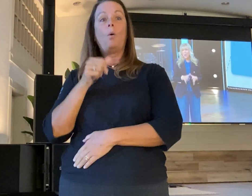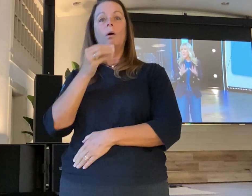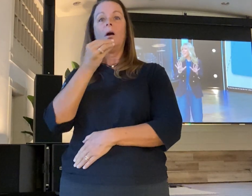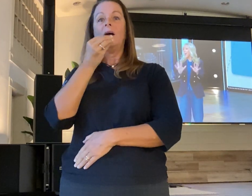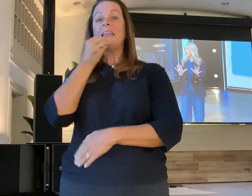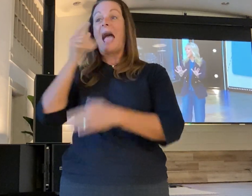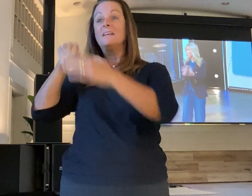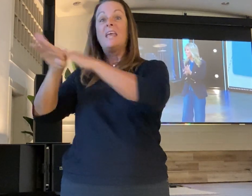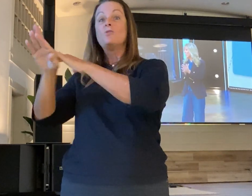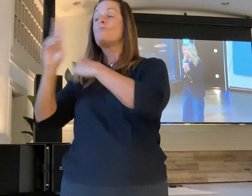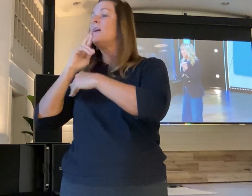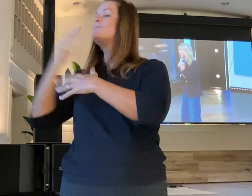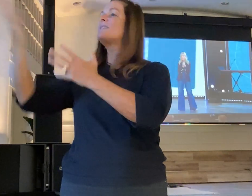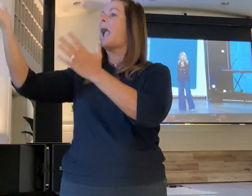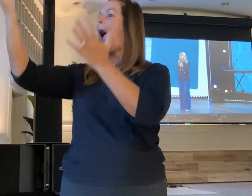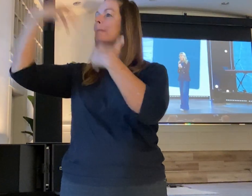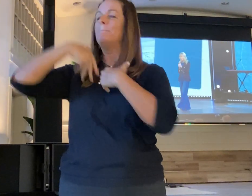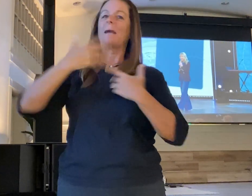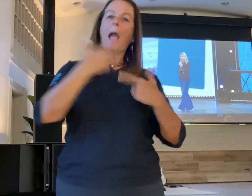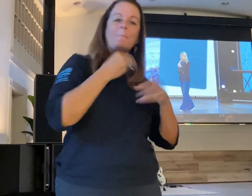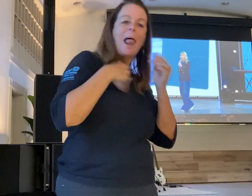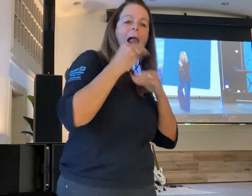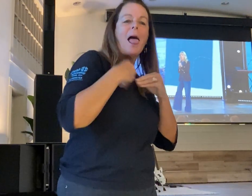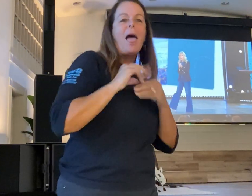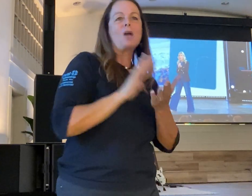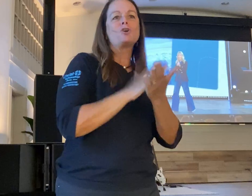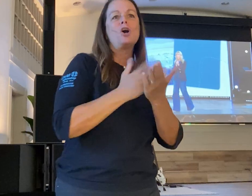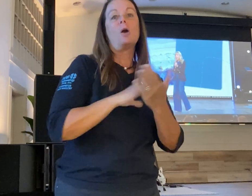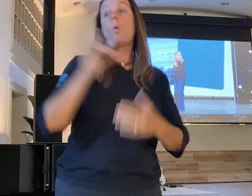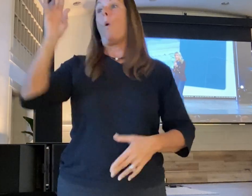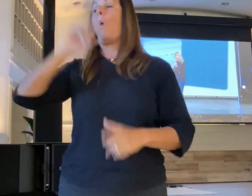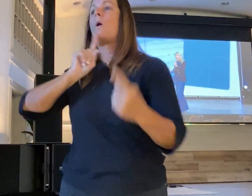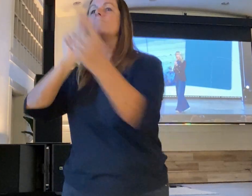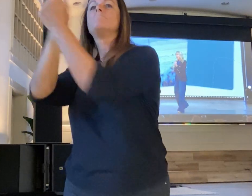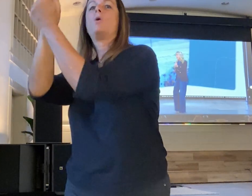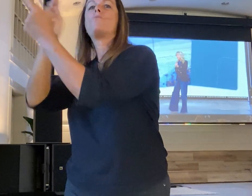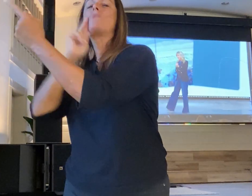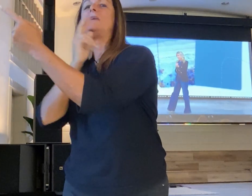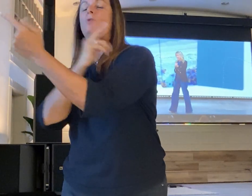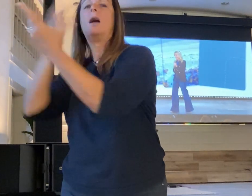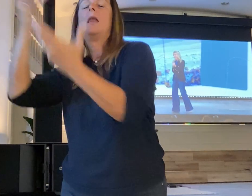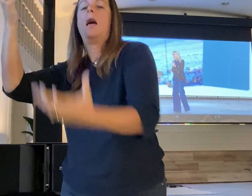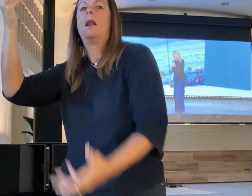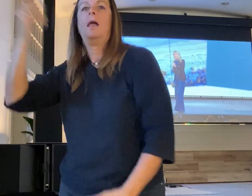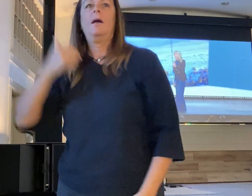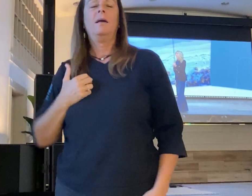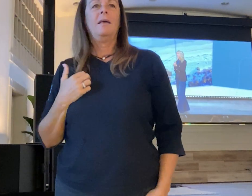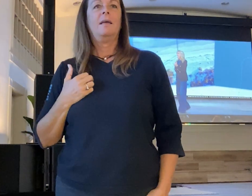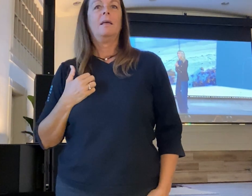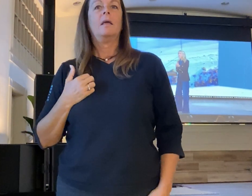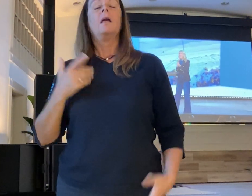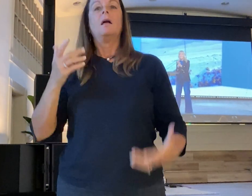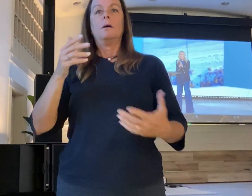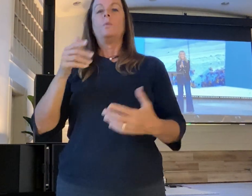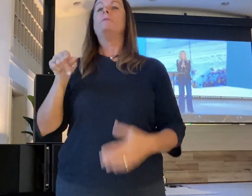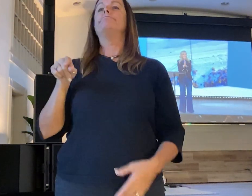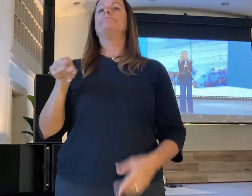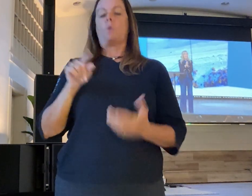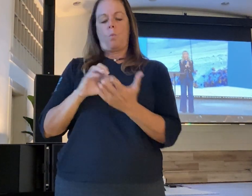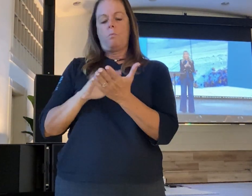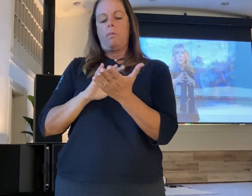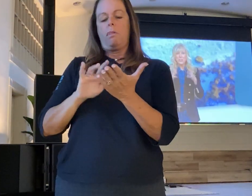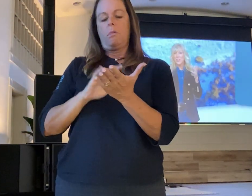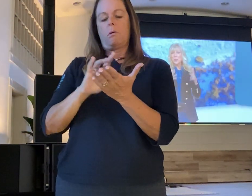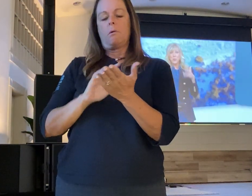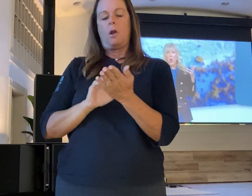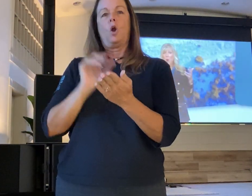crazy. And I'm not knocking Uber Eats. Our family probably might start with that. But I am saying that this is the deal,